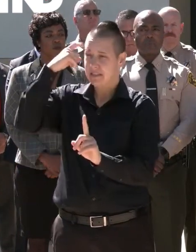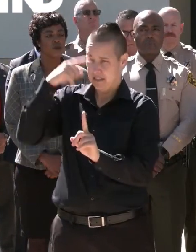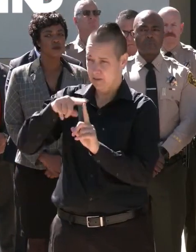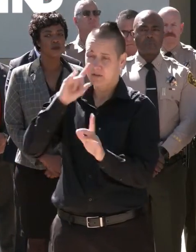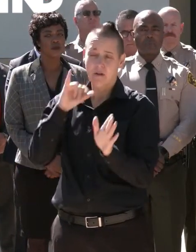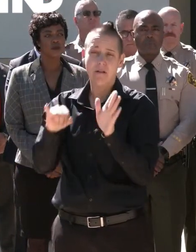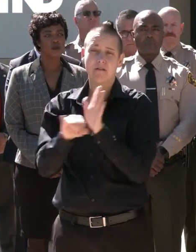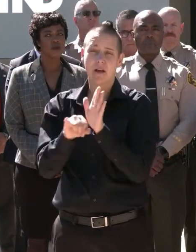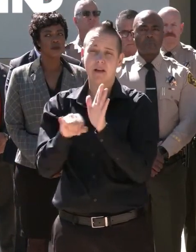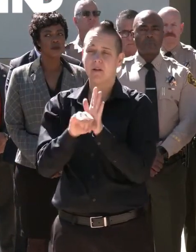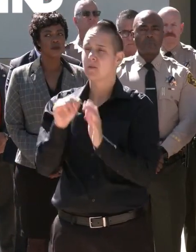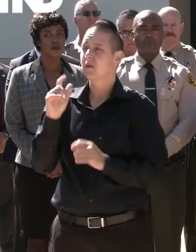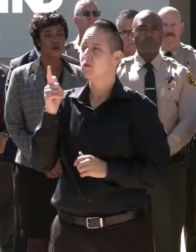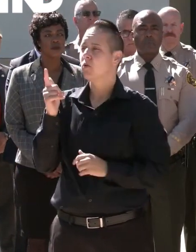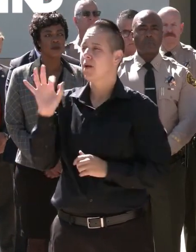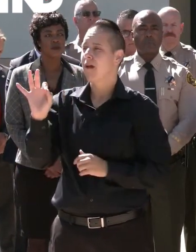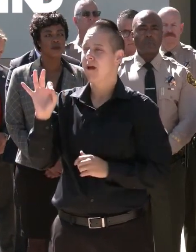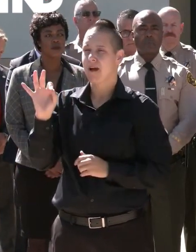been identified as